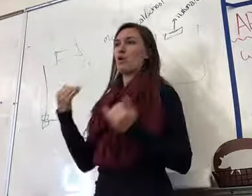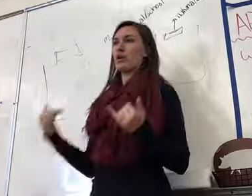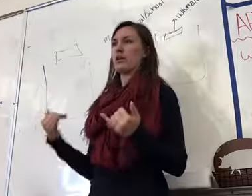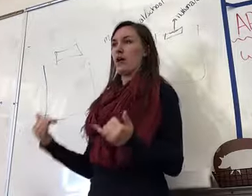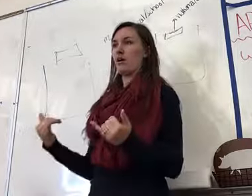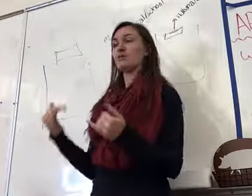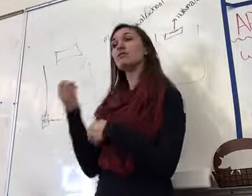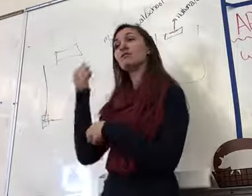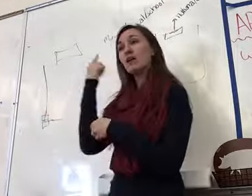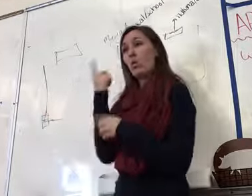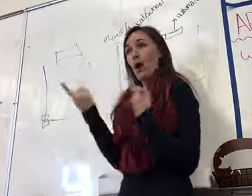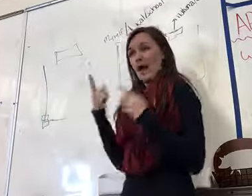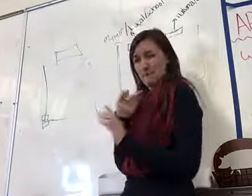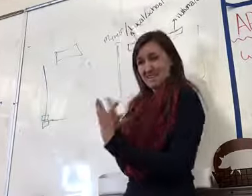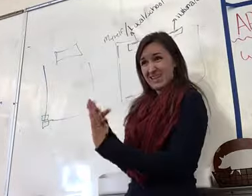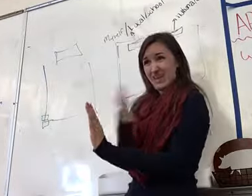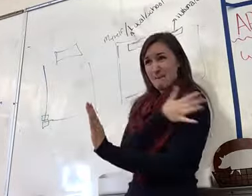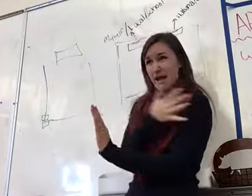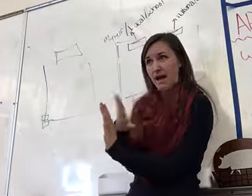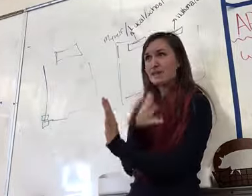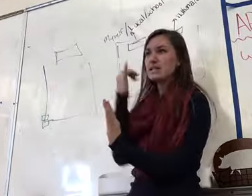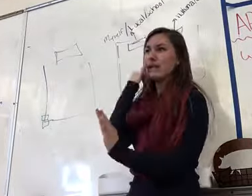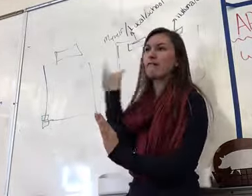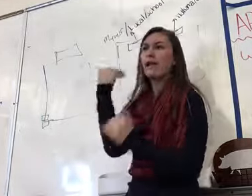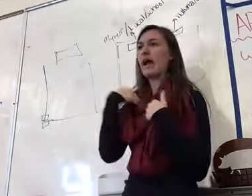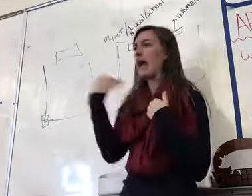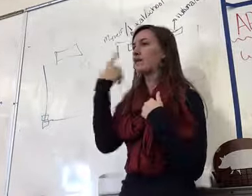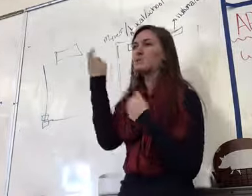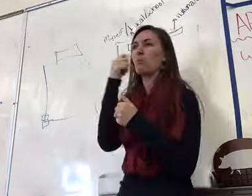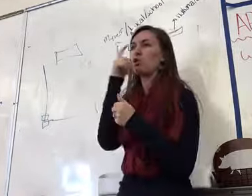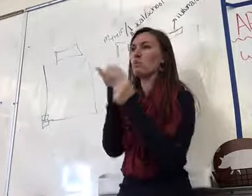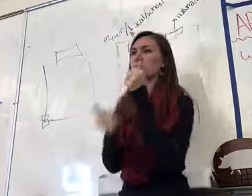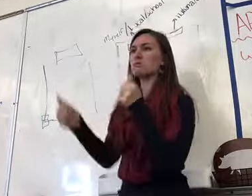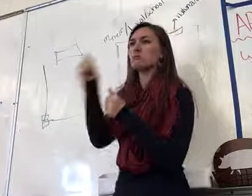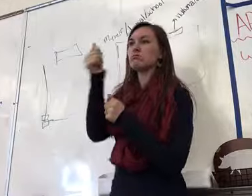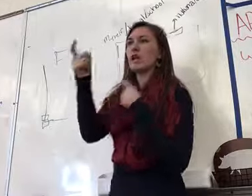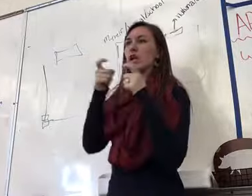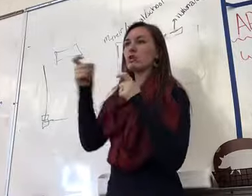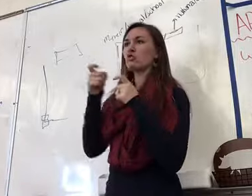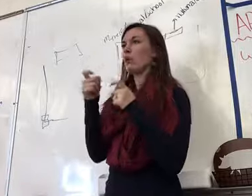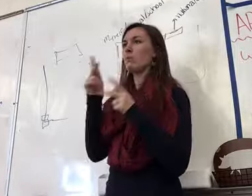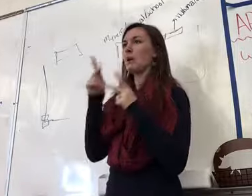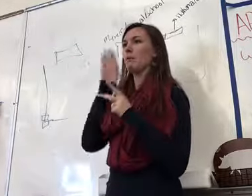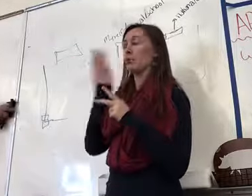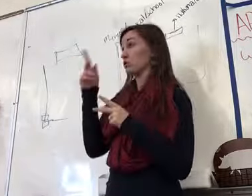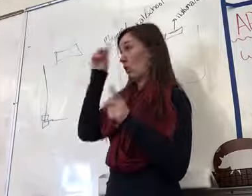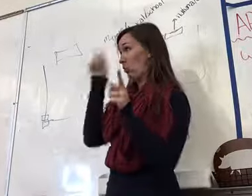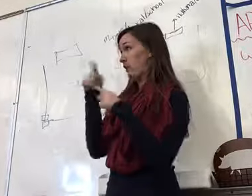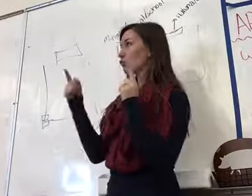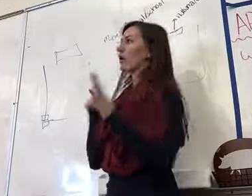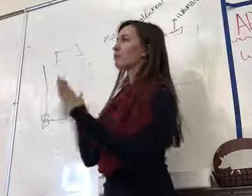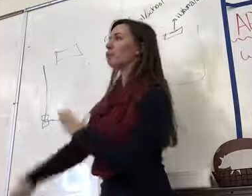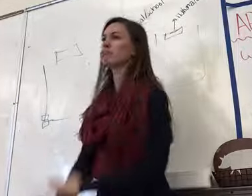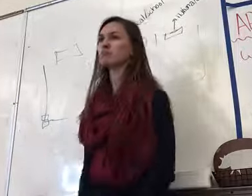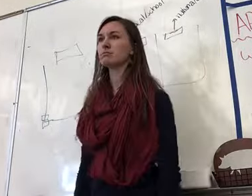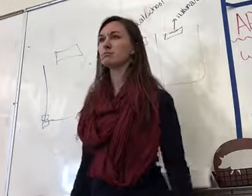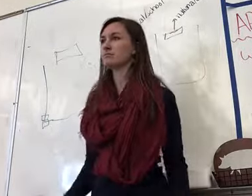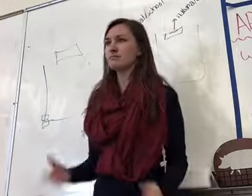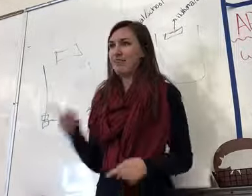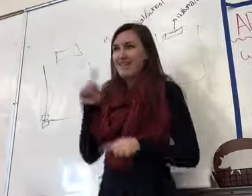president and creating a new government, thinking that's how it works. You have to really show that your government has power. Okay, heading